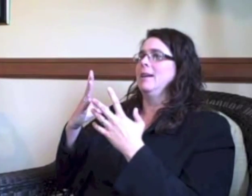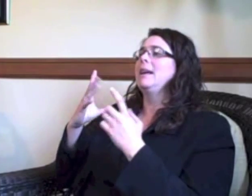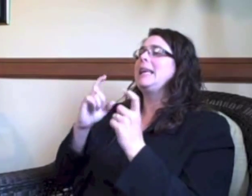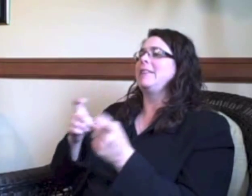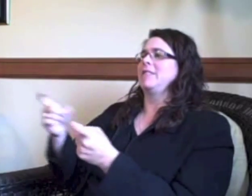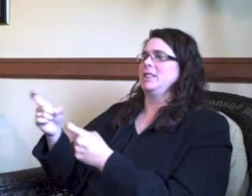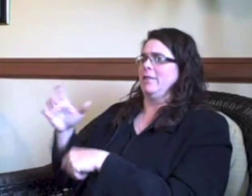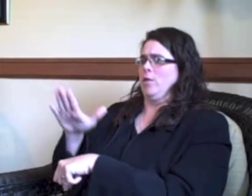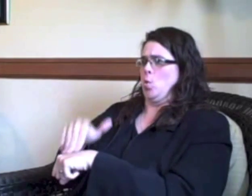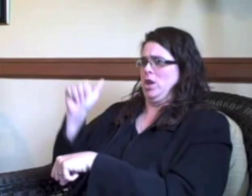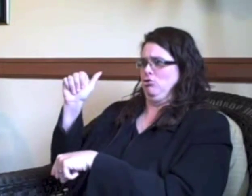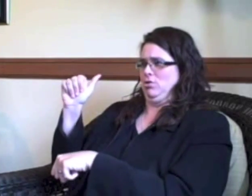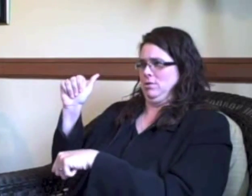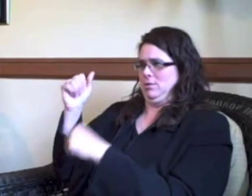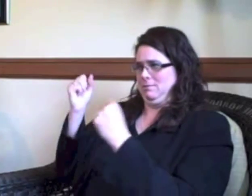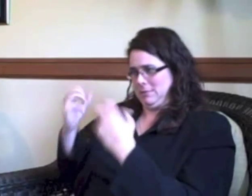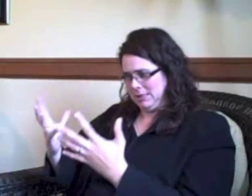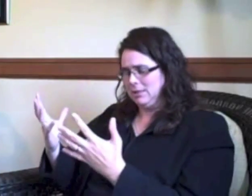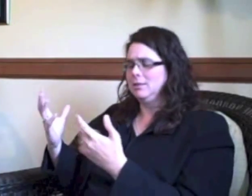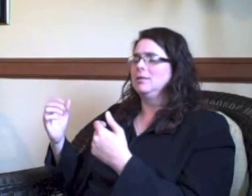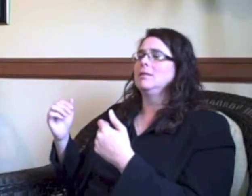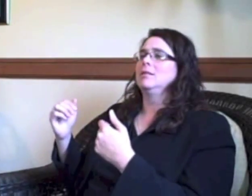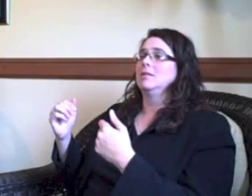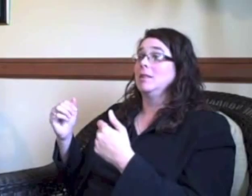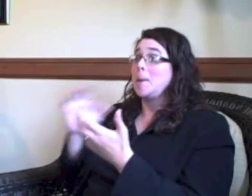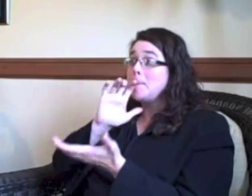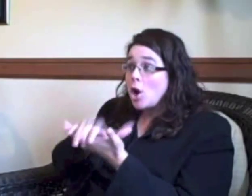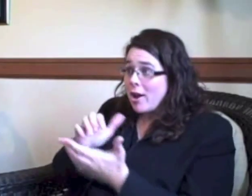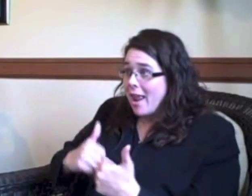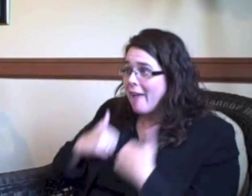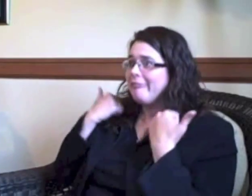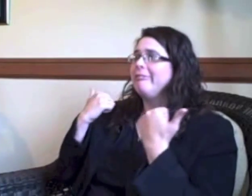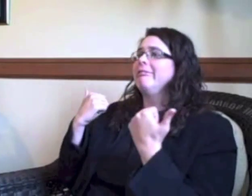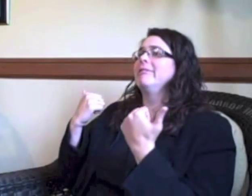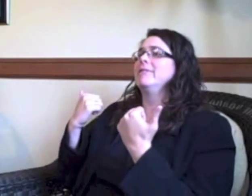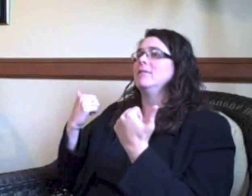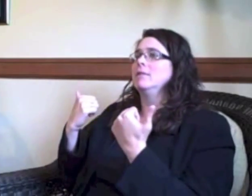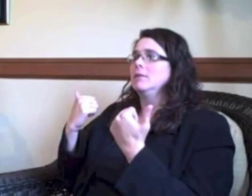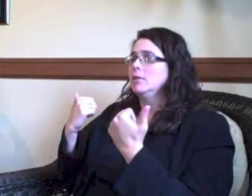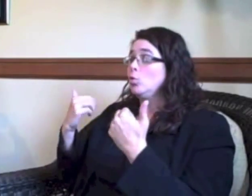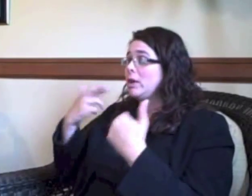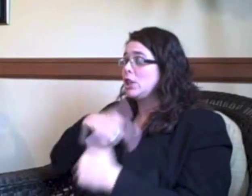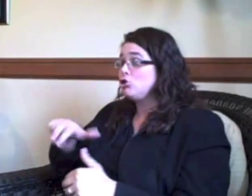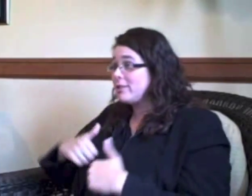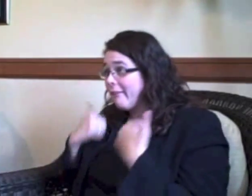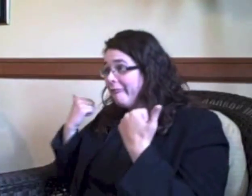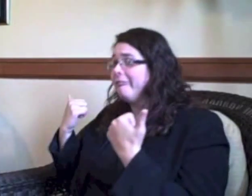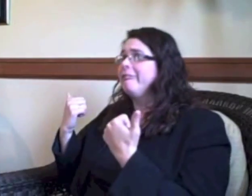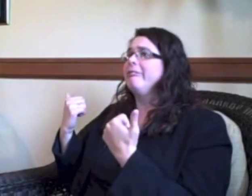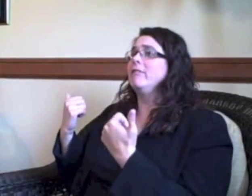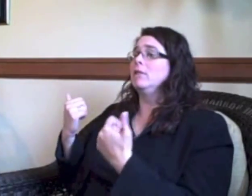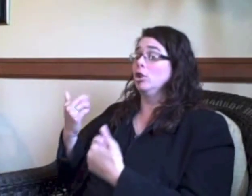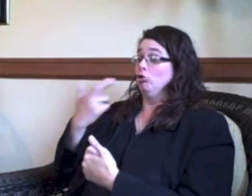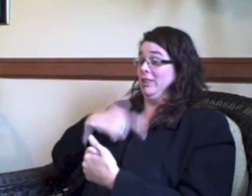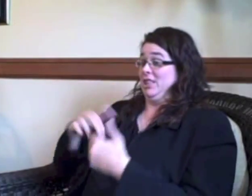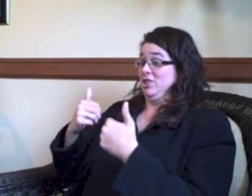The church has many gifts of vocation, many of them. Married life, religious